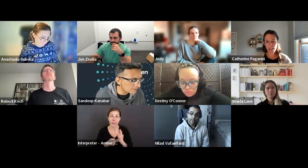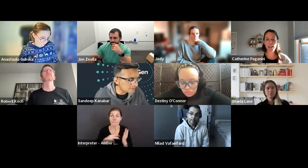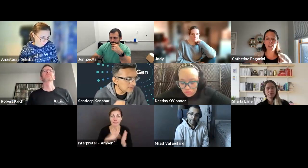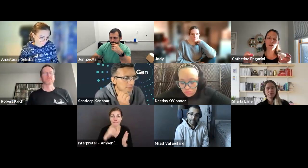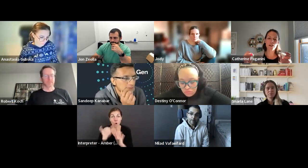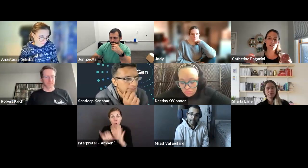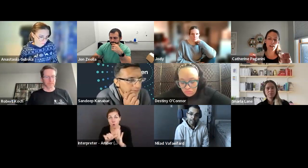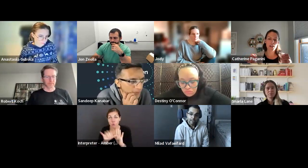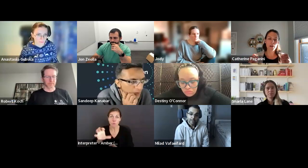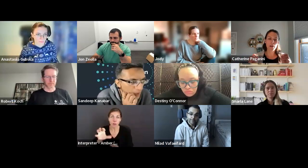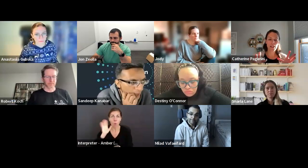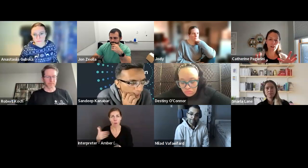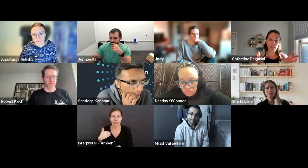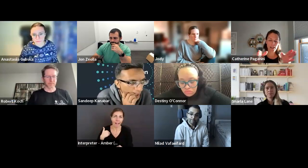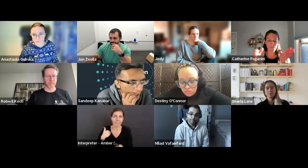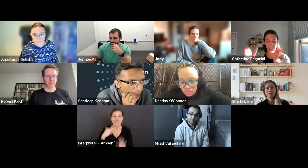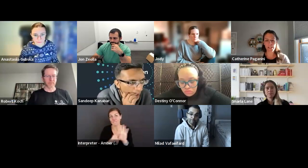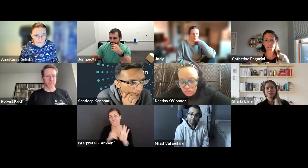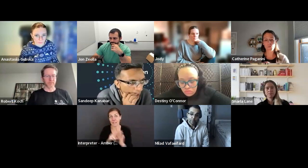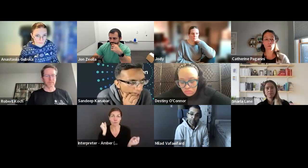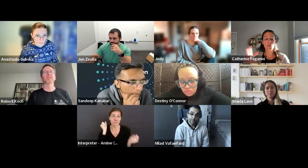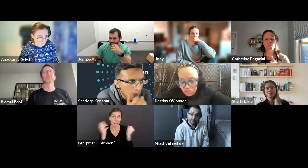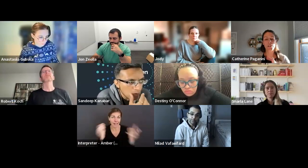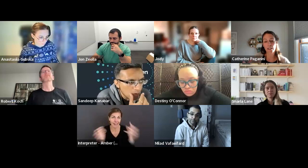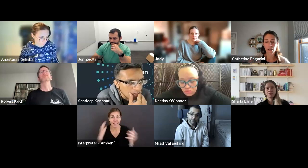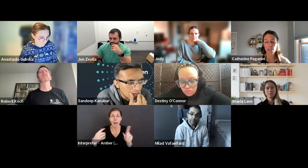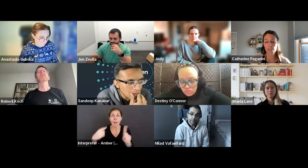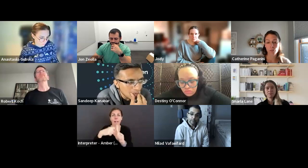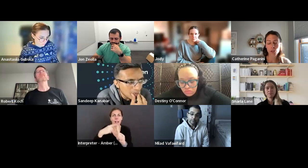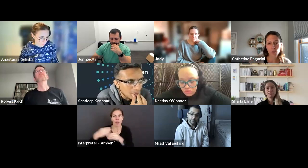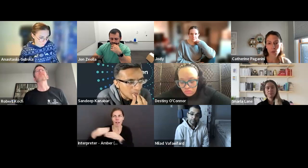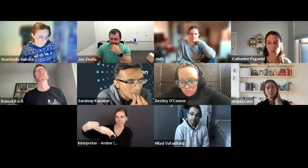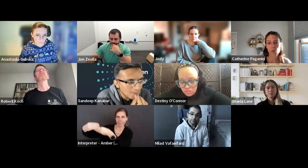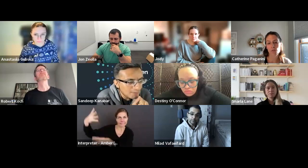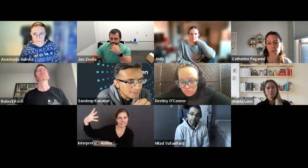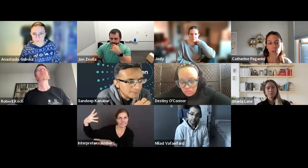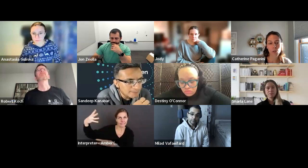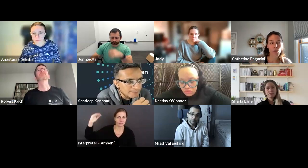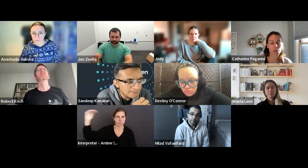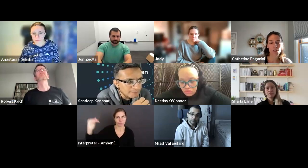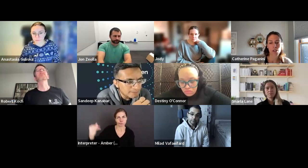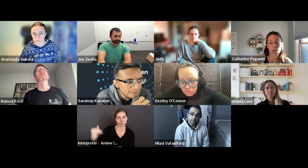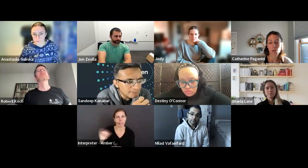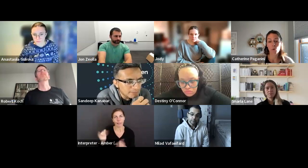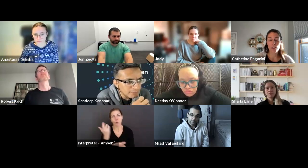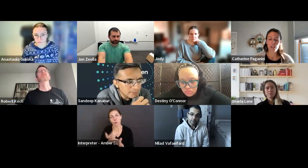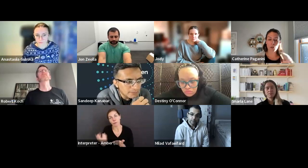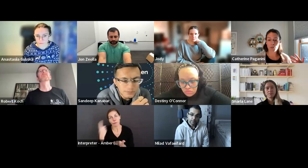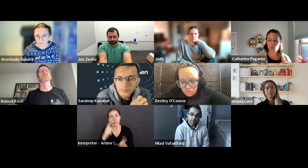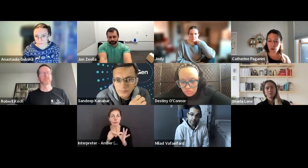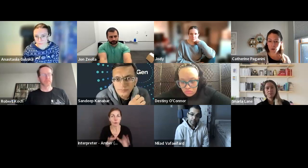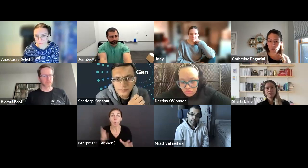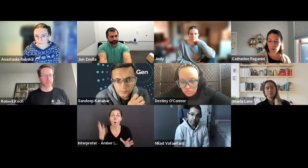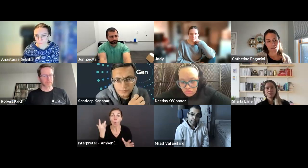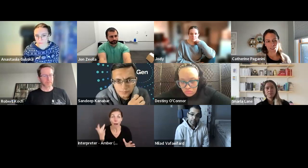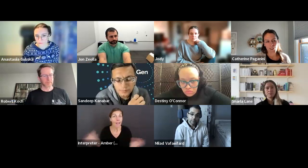a content in sign language, and but also like we could have like a list where we do like stuff for resources for interpreters, because the more the